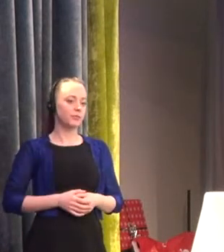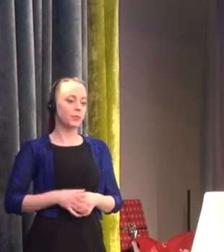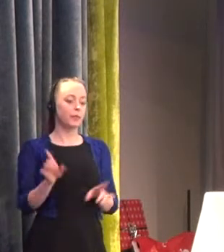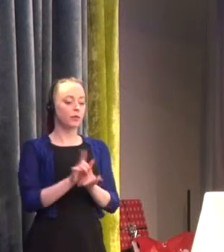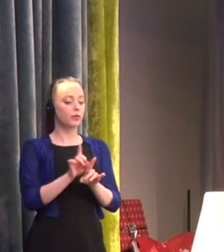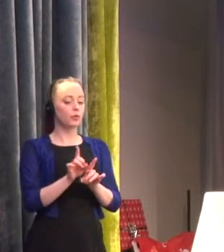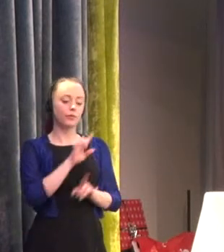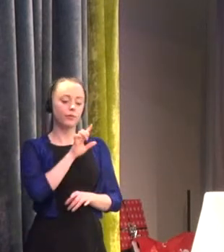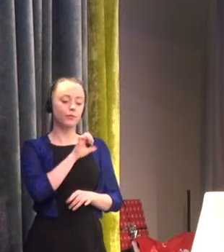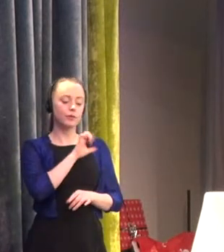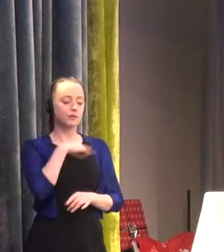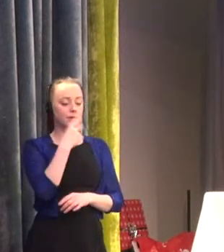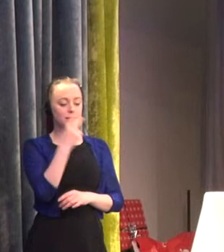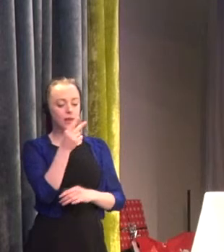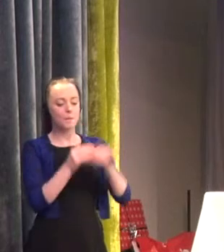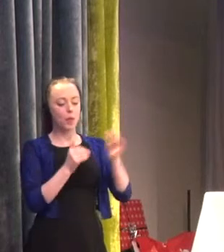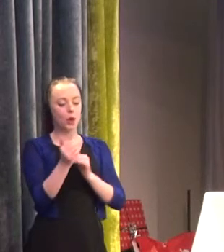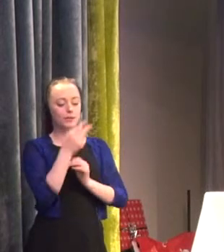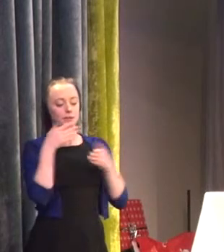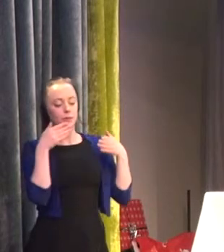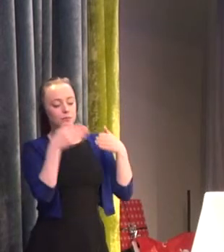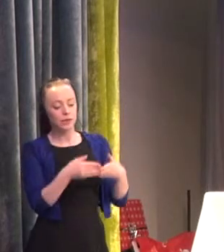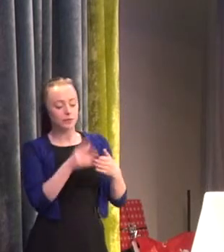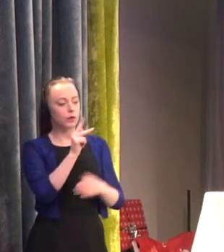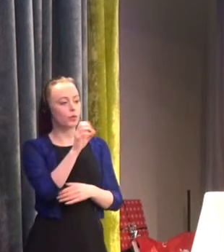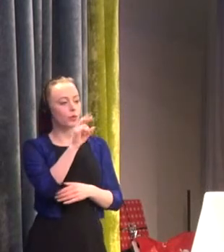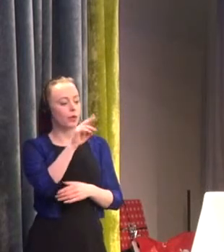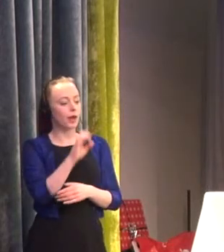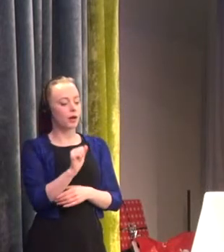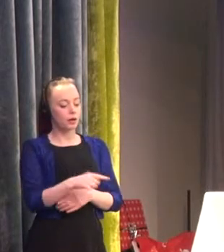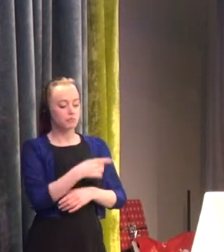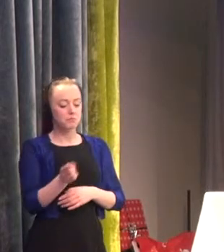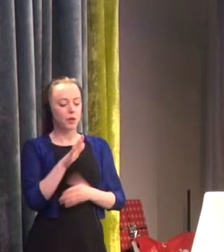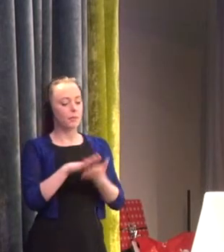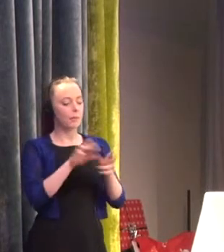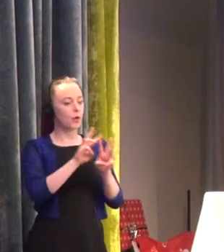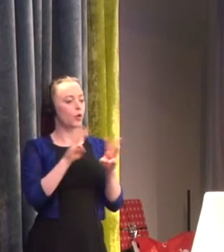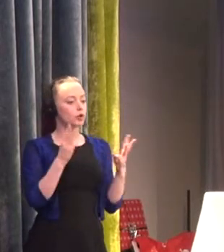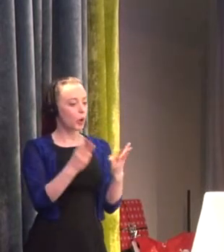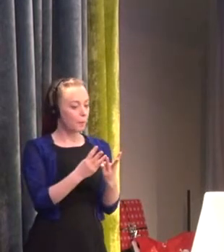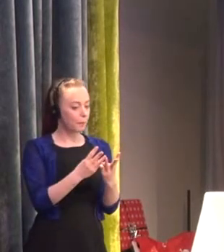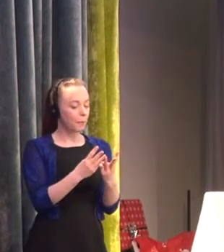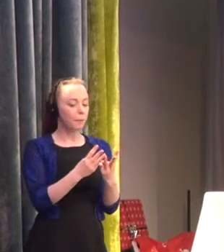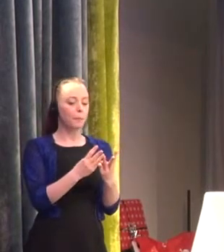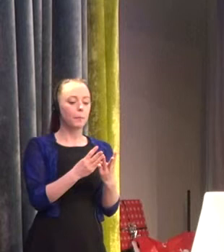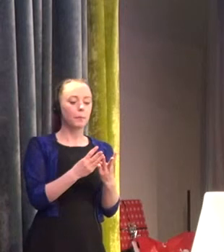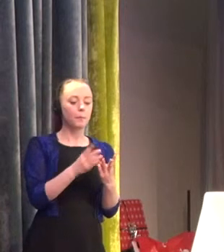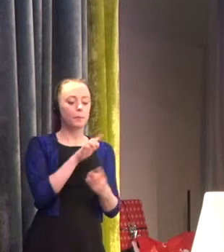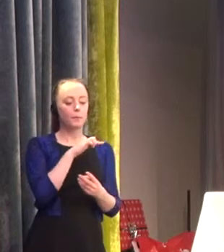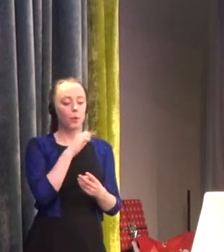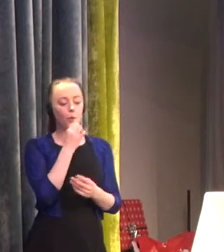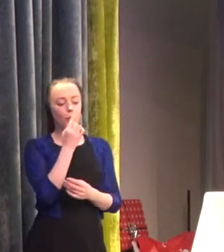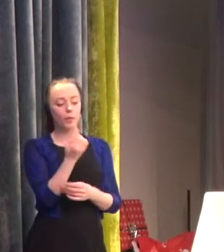doing a workshop with university students with disabilities, and we did it on employment, because that was what they wanted. One of the members there